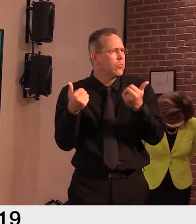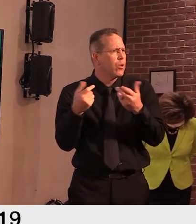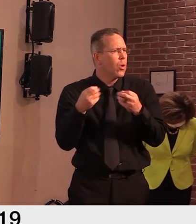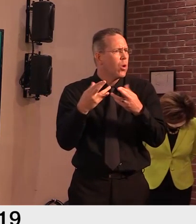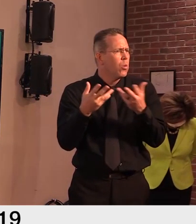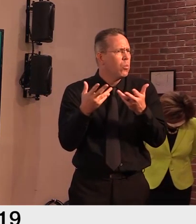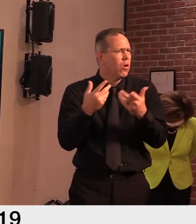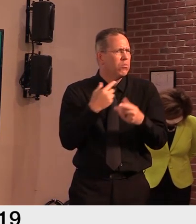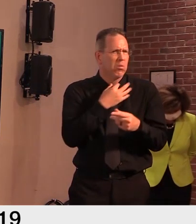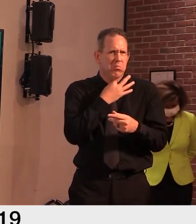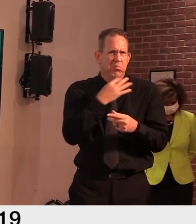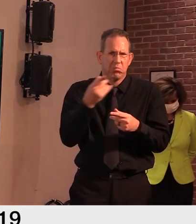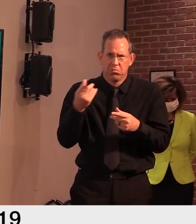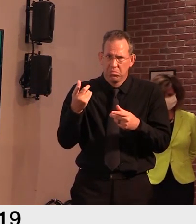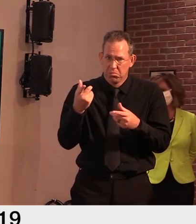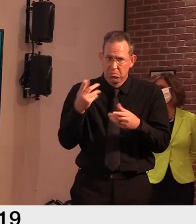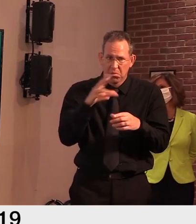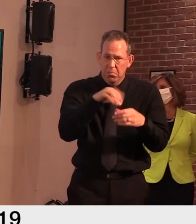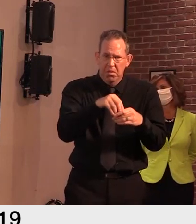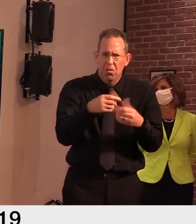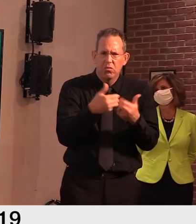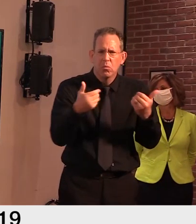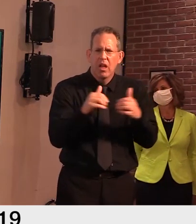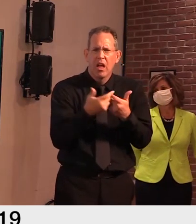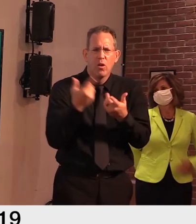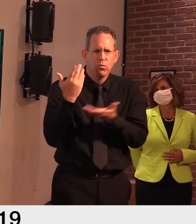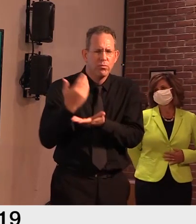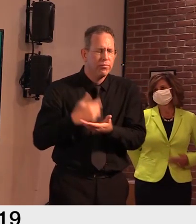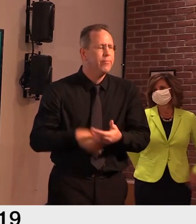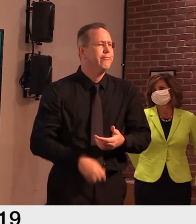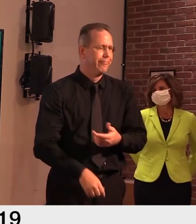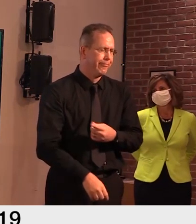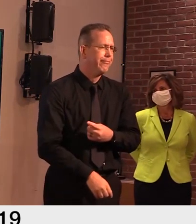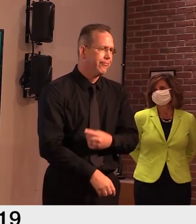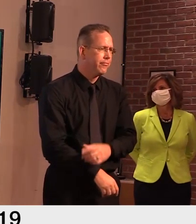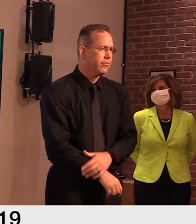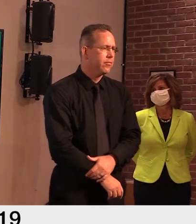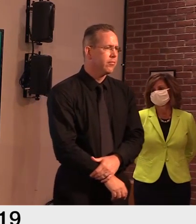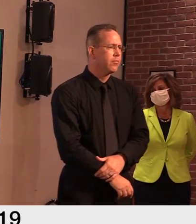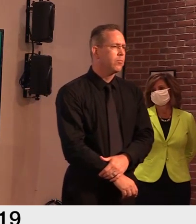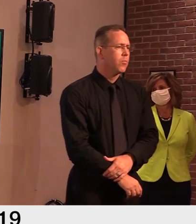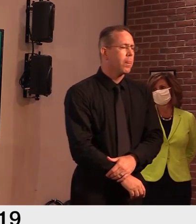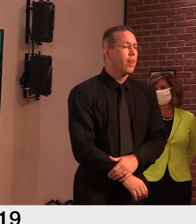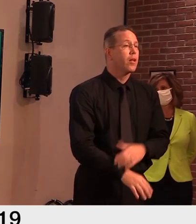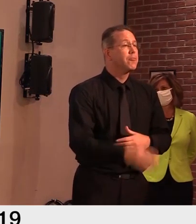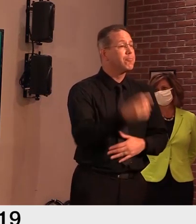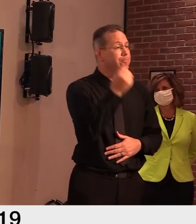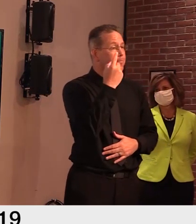we've mentioned previously at these press conferences? Or with these new classifications, has that changed?